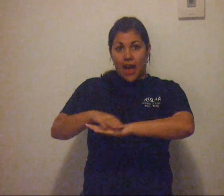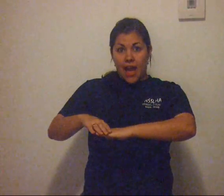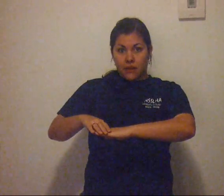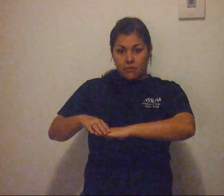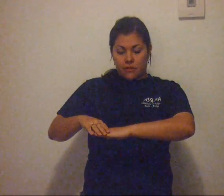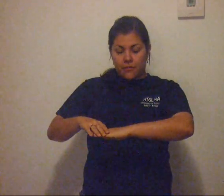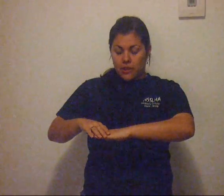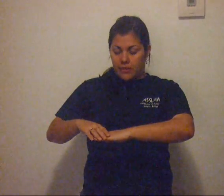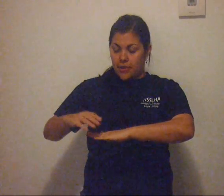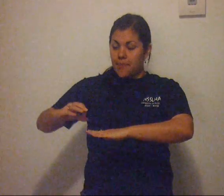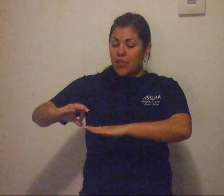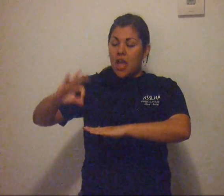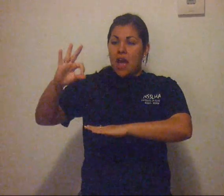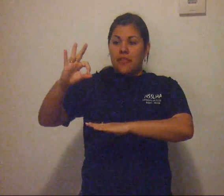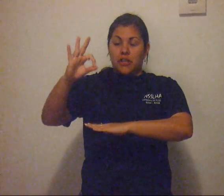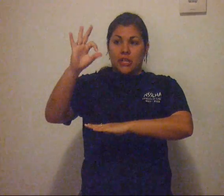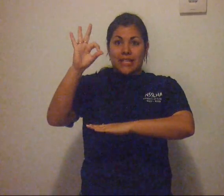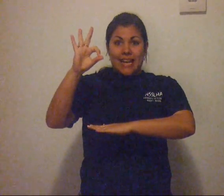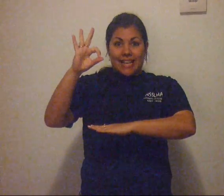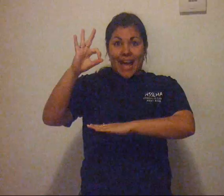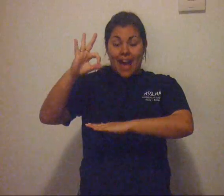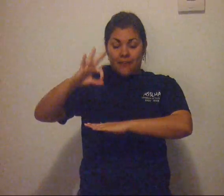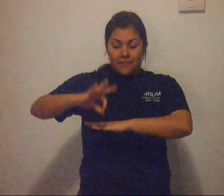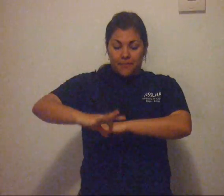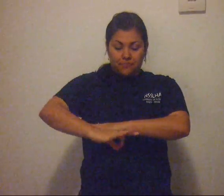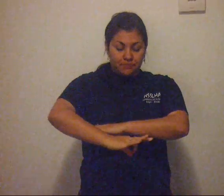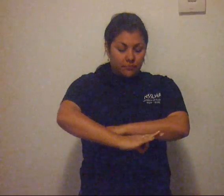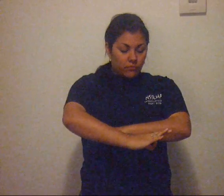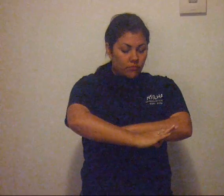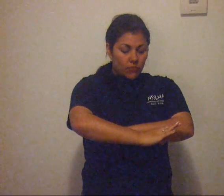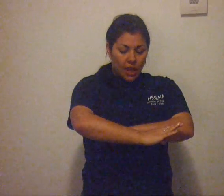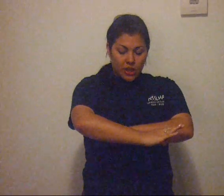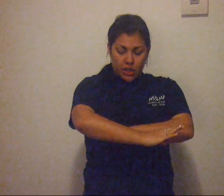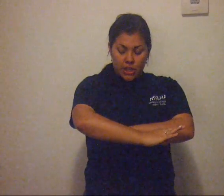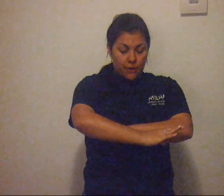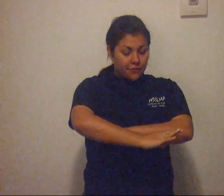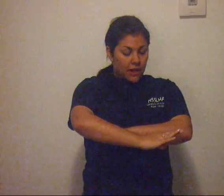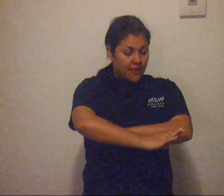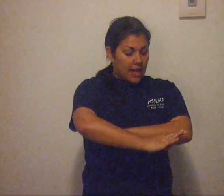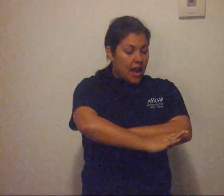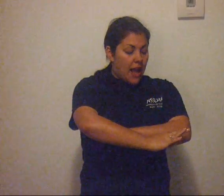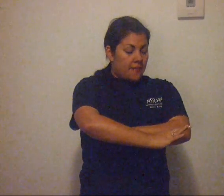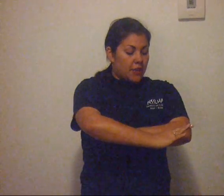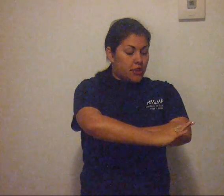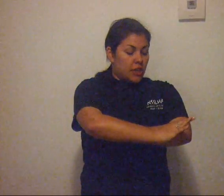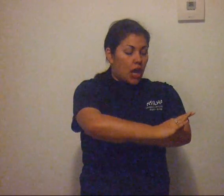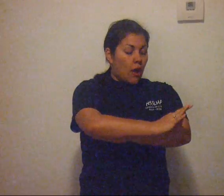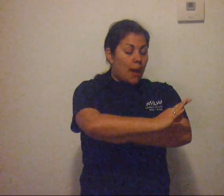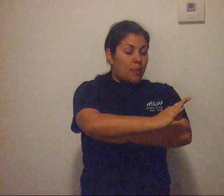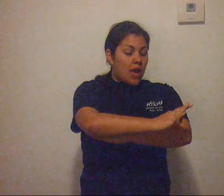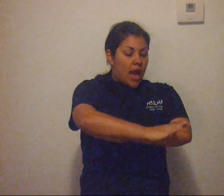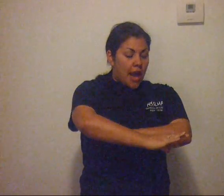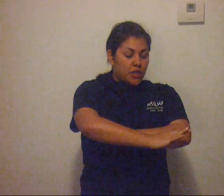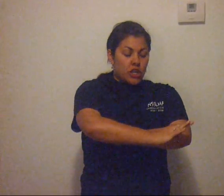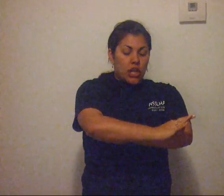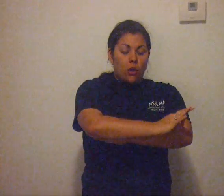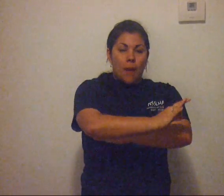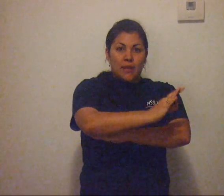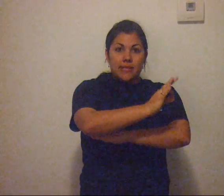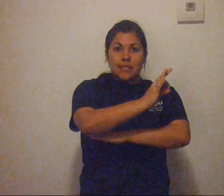flat in front of you, and then you're going to take an F, and you're going to go in front of it, and then you're going to go up. And you're going to go up as